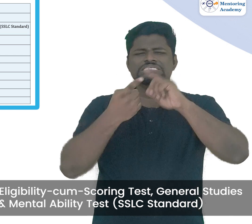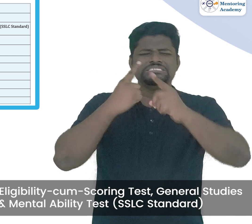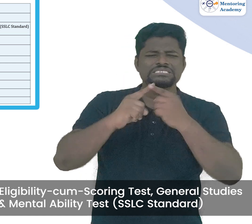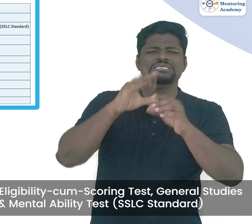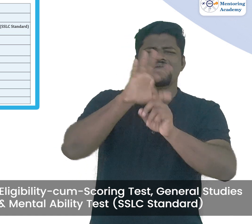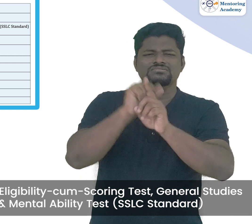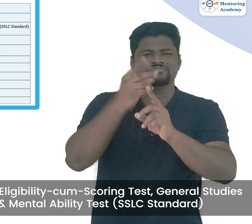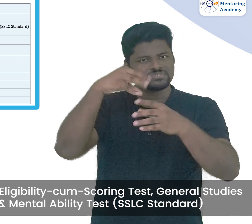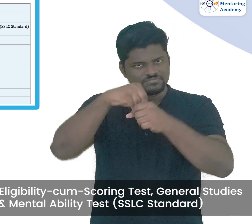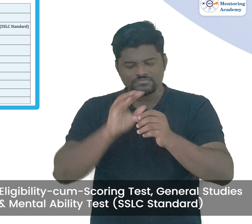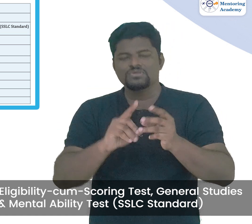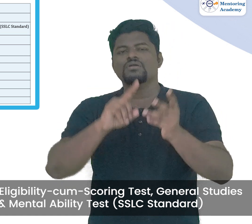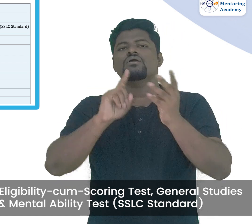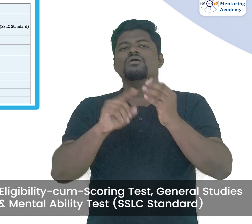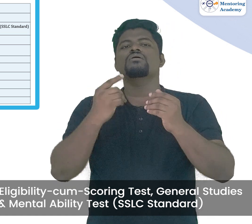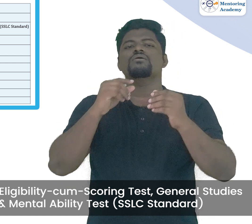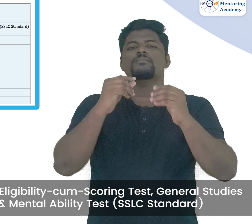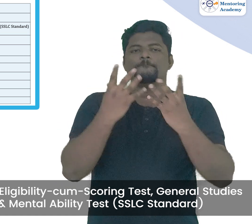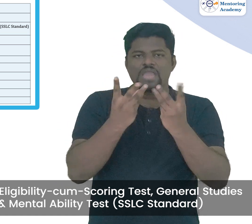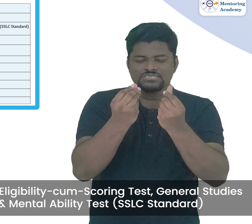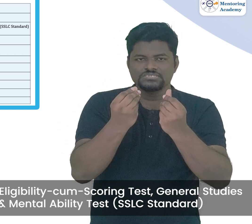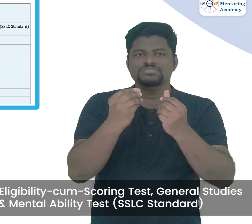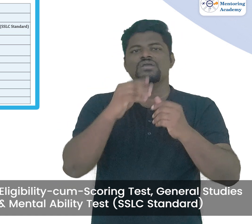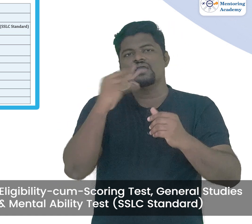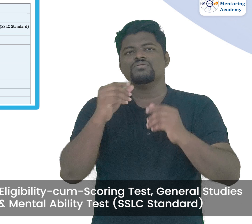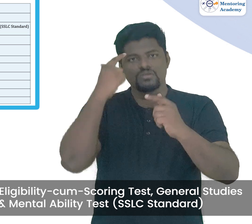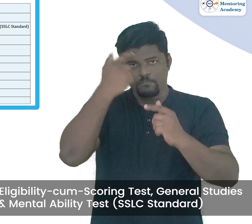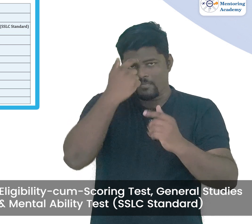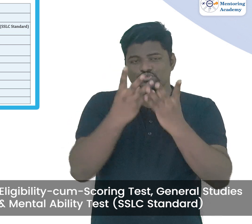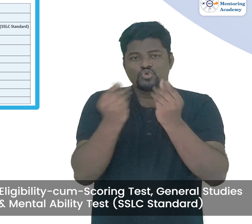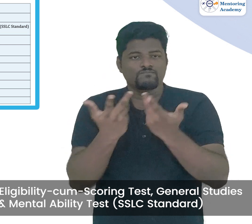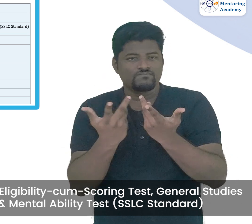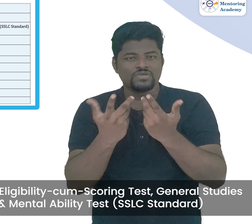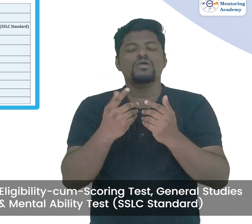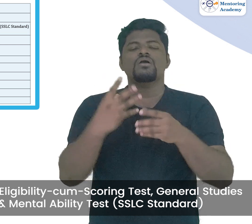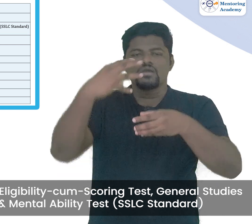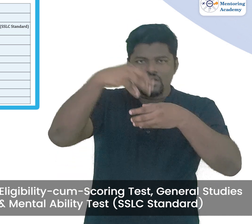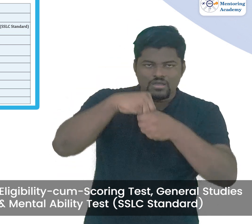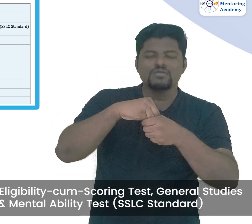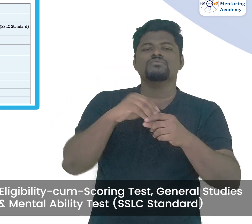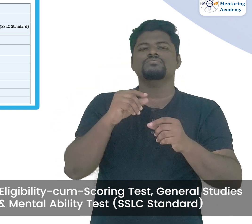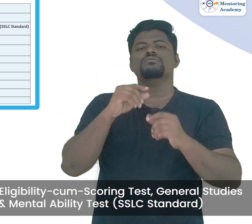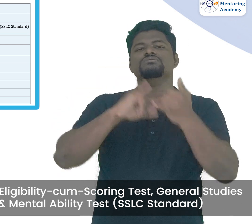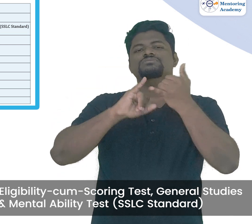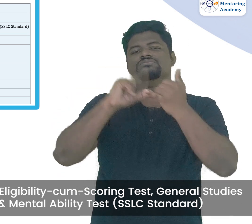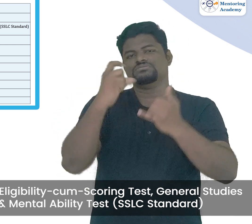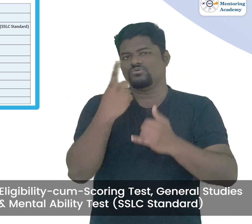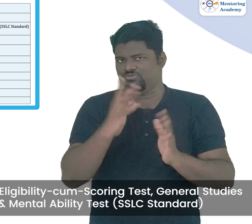test. General Studies, SSLC Standard, Aptitude and Mental Ability Test, SSLC